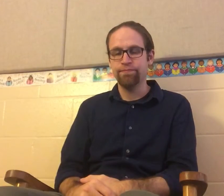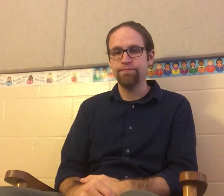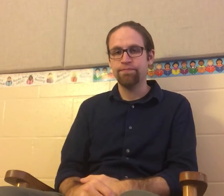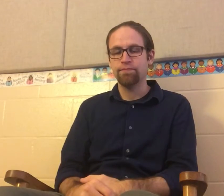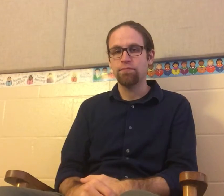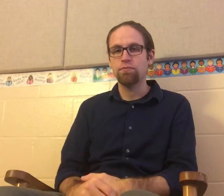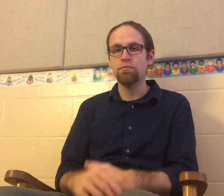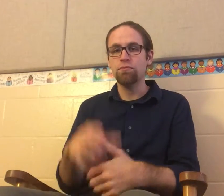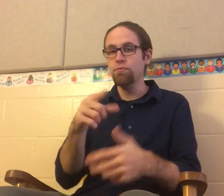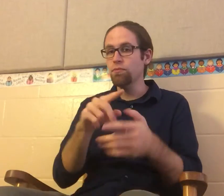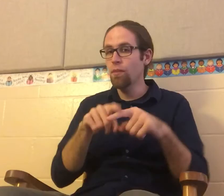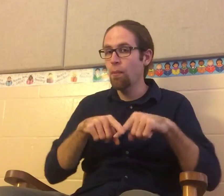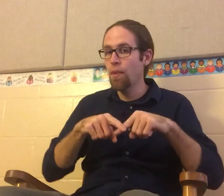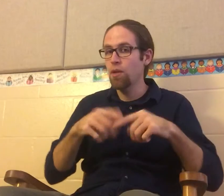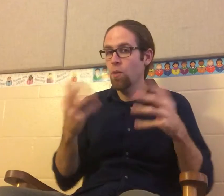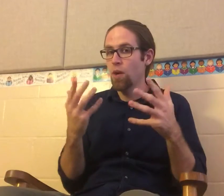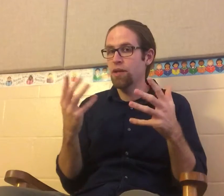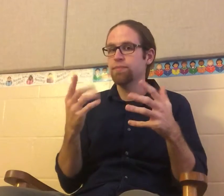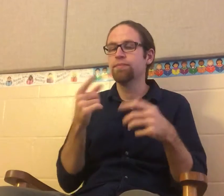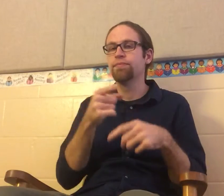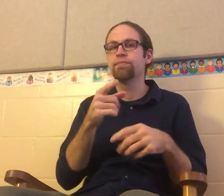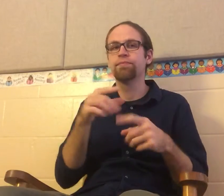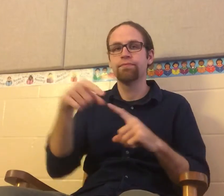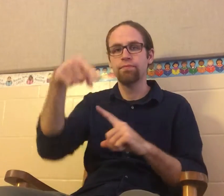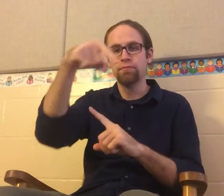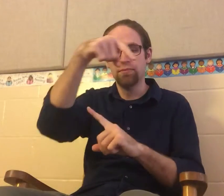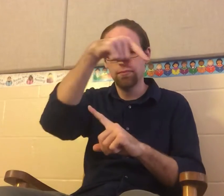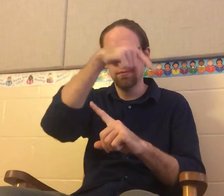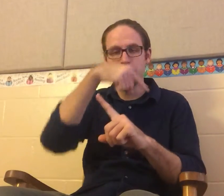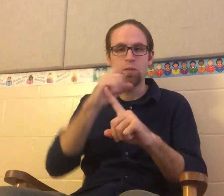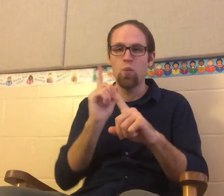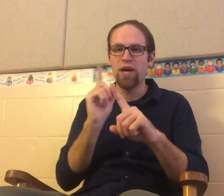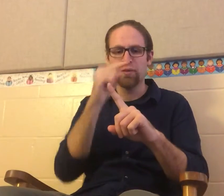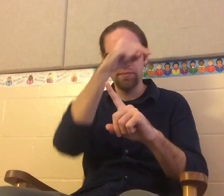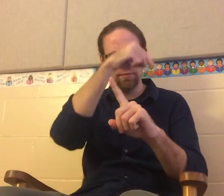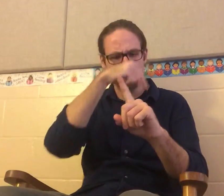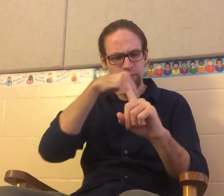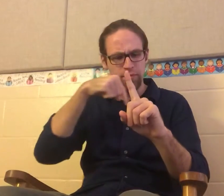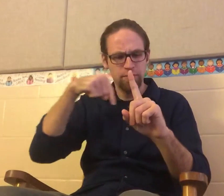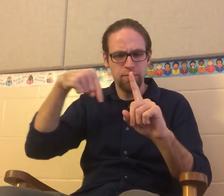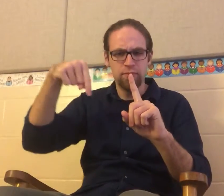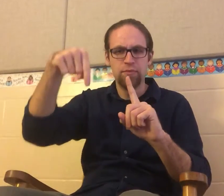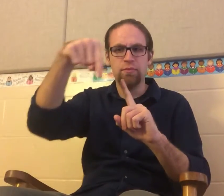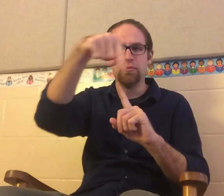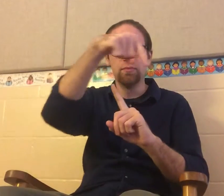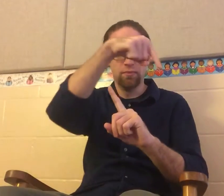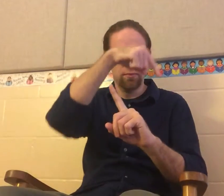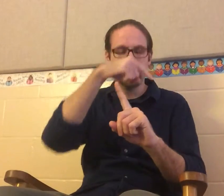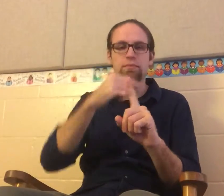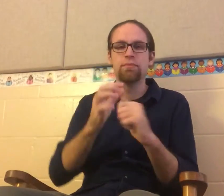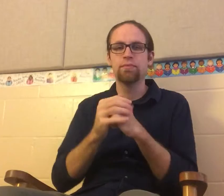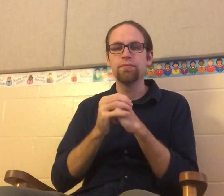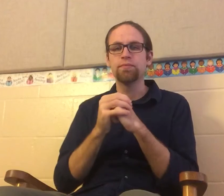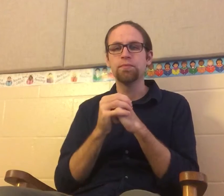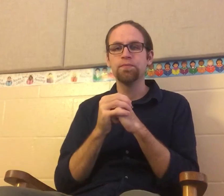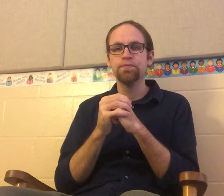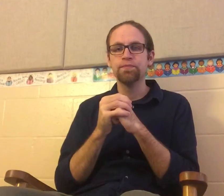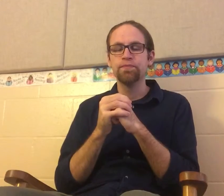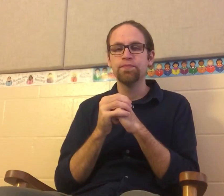This depends on where Earth is on its revolution or orbit around the sun. One